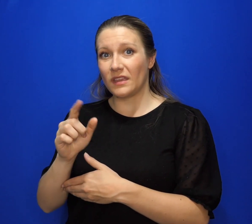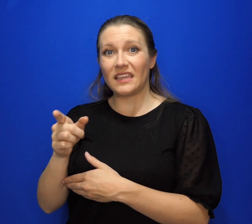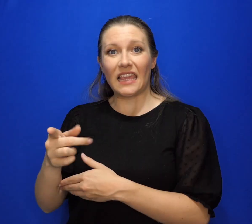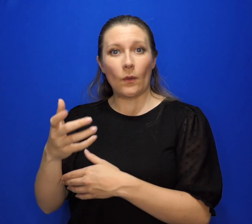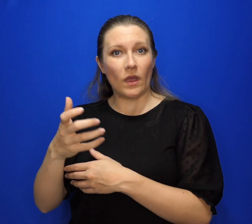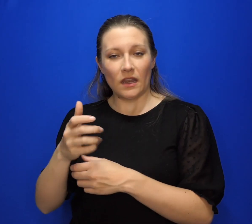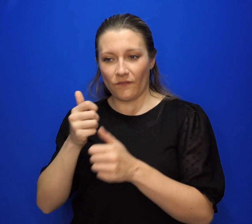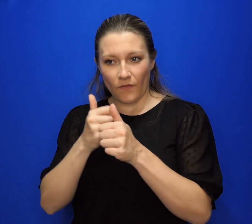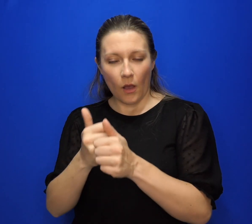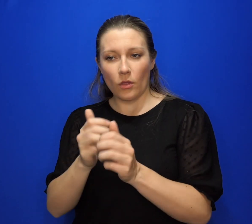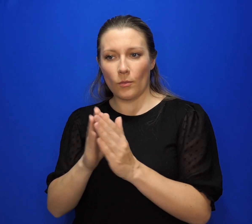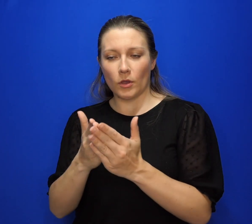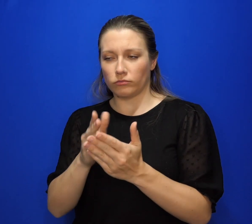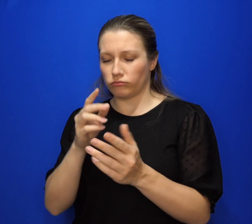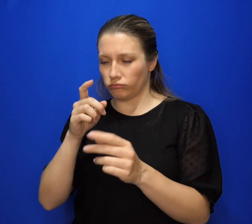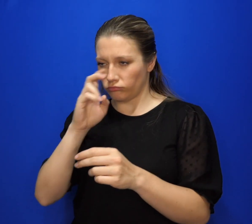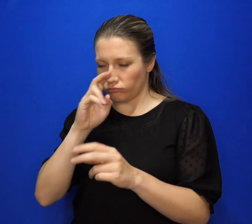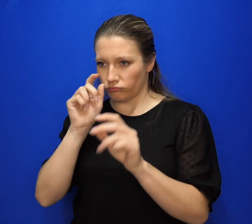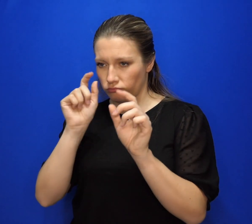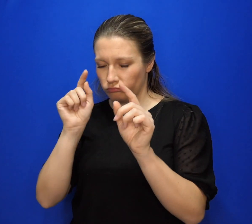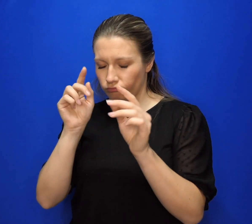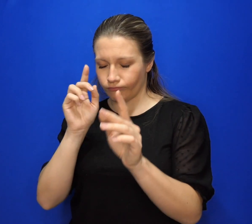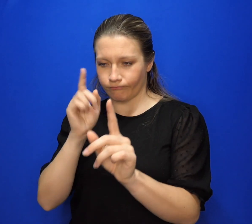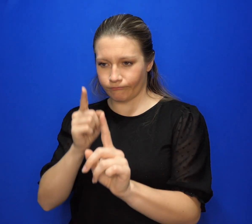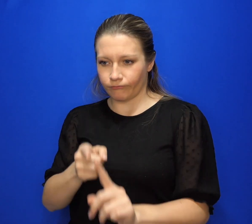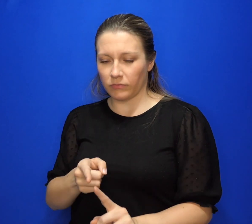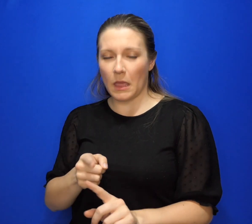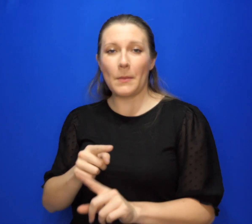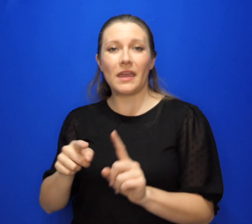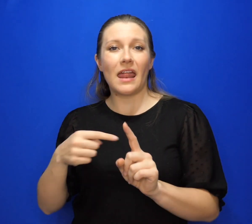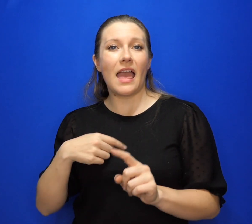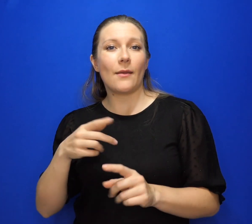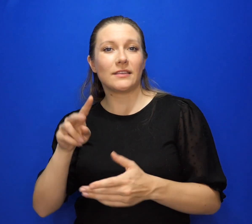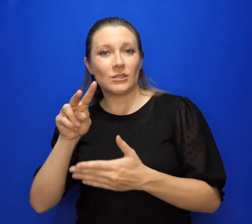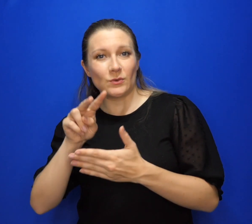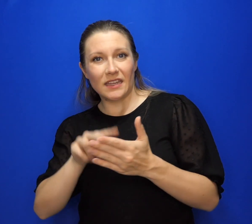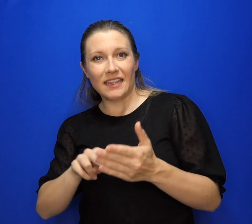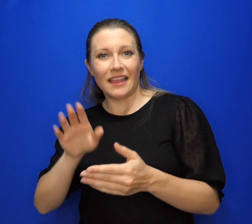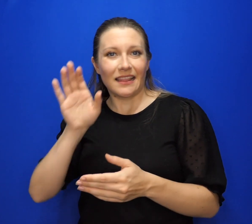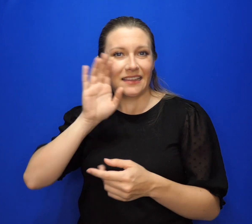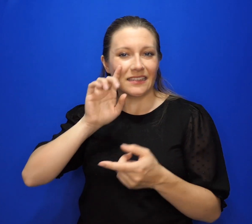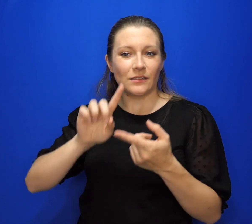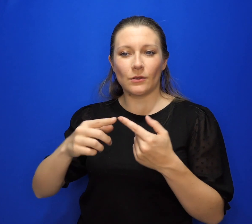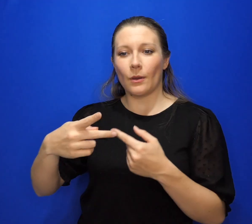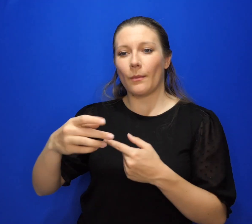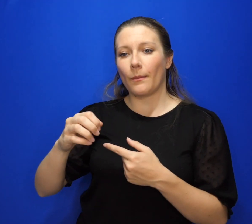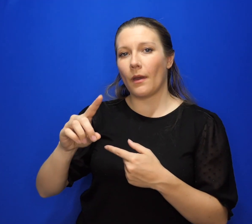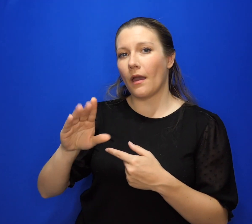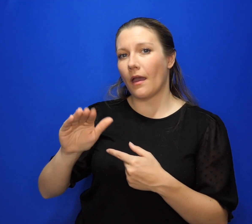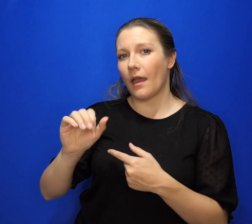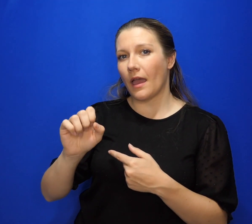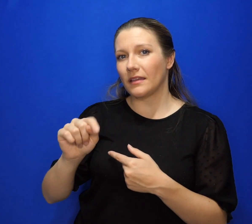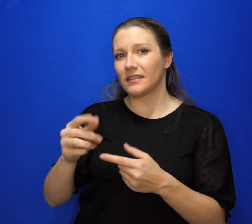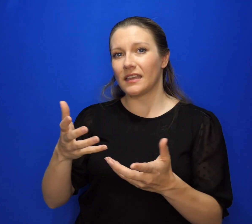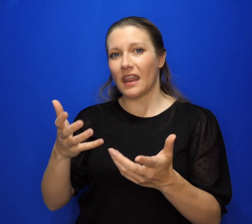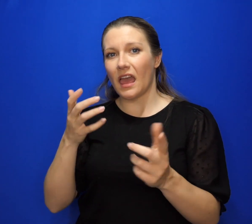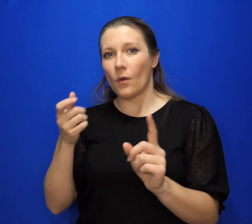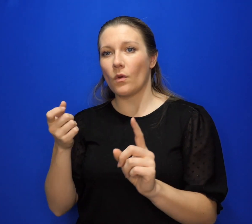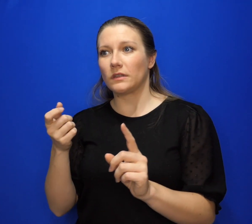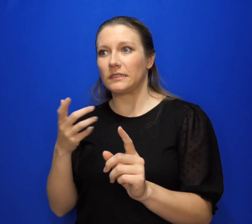to the podcast and all sorts of things. And I wanted to derail this train quickly. And he thought we were being told truths from